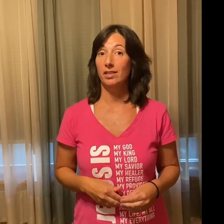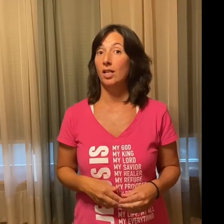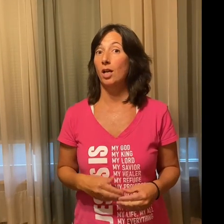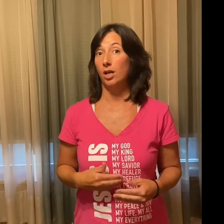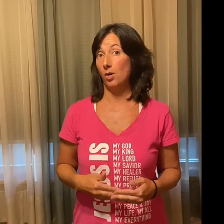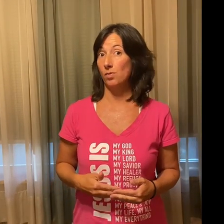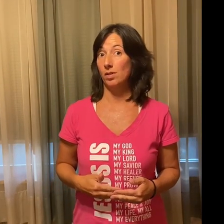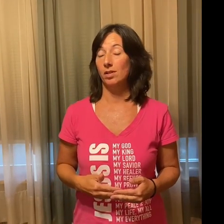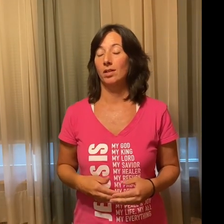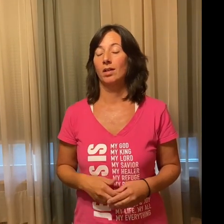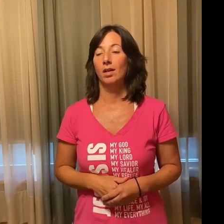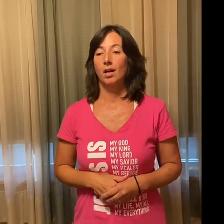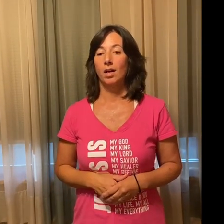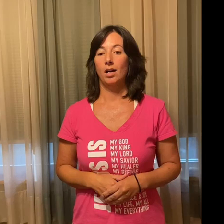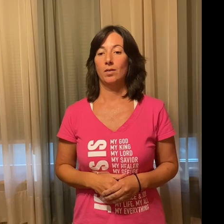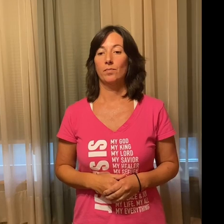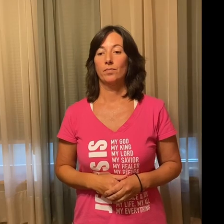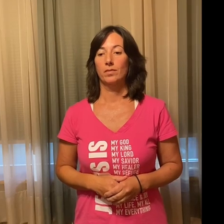Jesus alone.